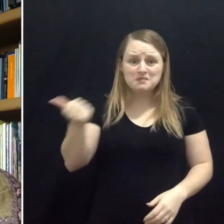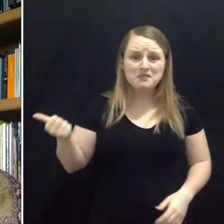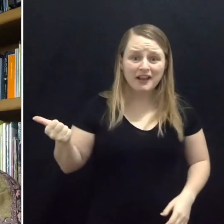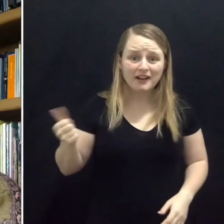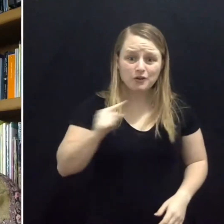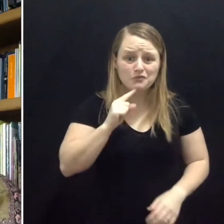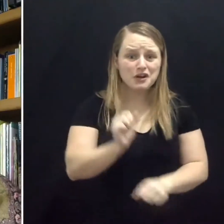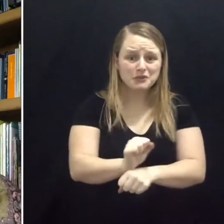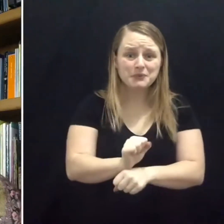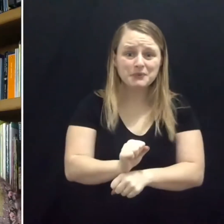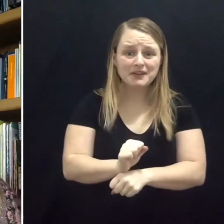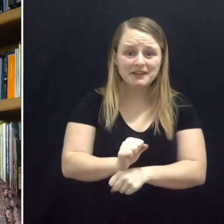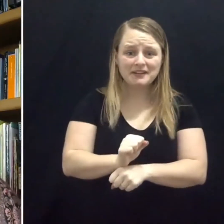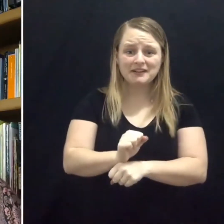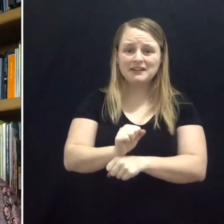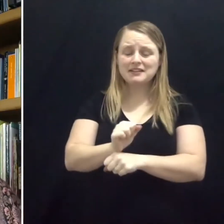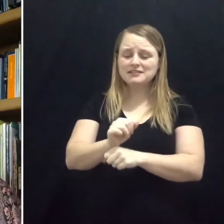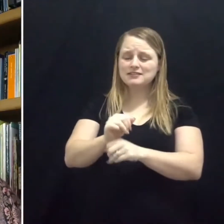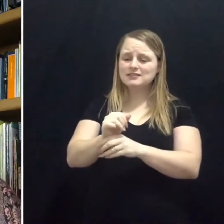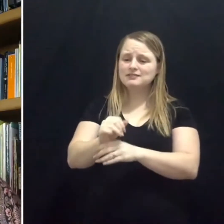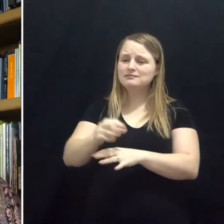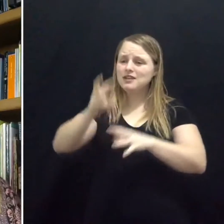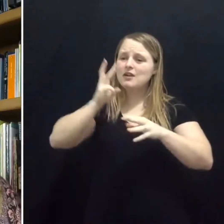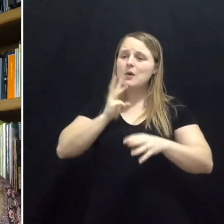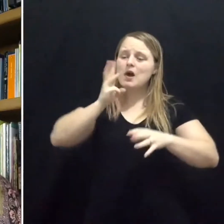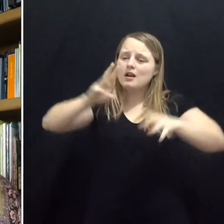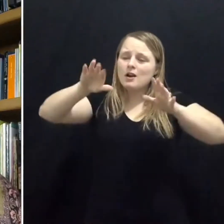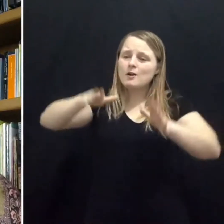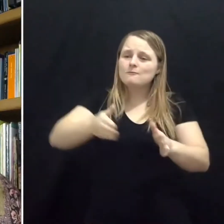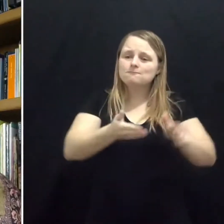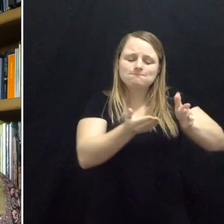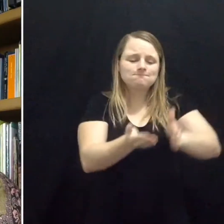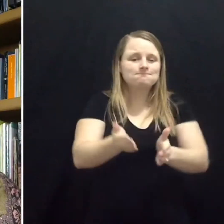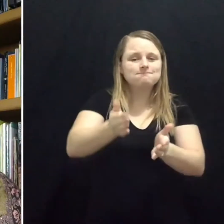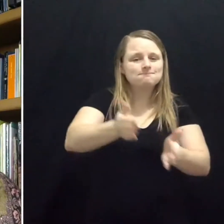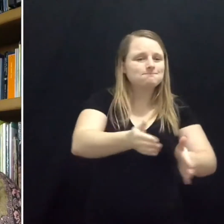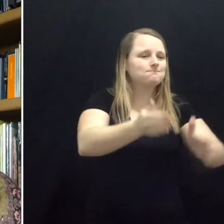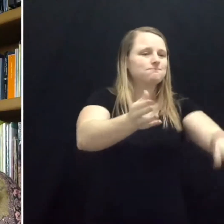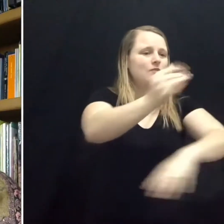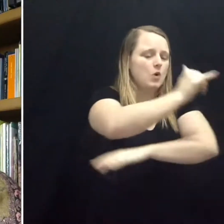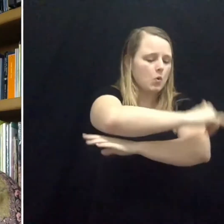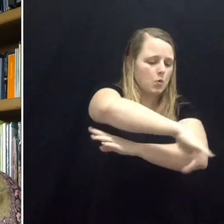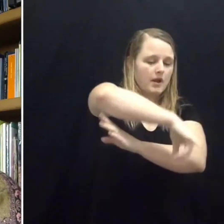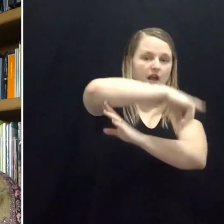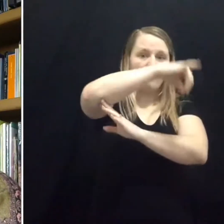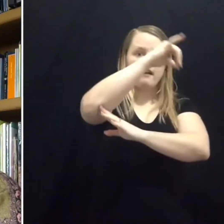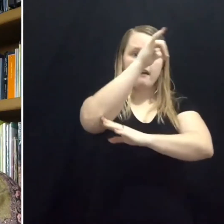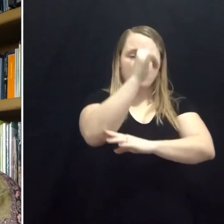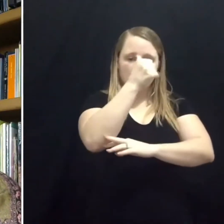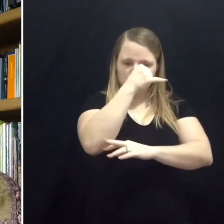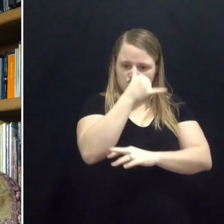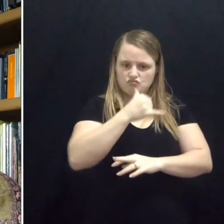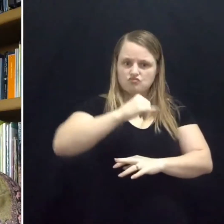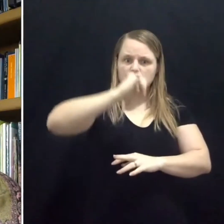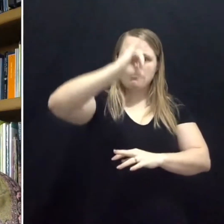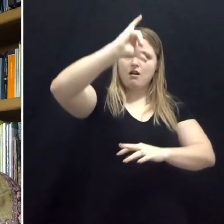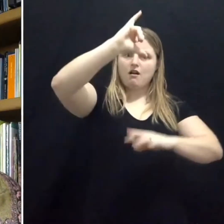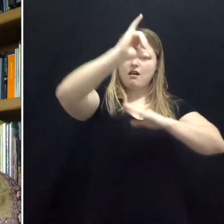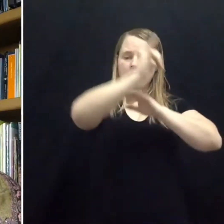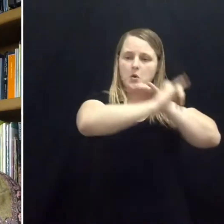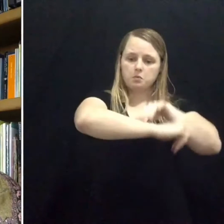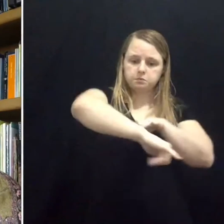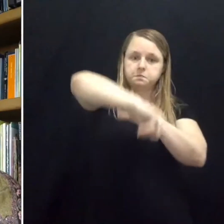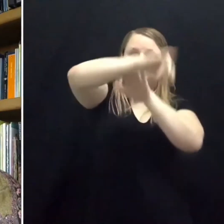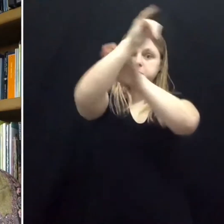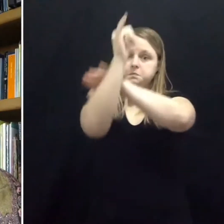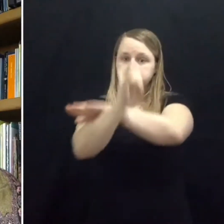I do feel better, thought Rhino as he drifted. Then up swam a whale, and Rhino was